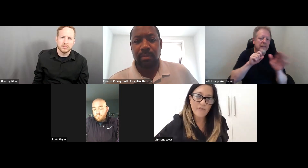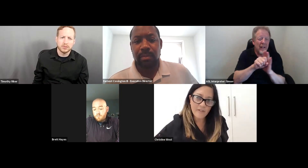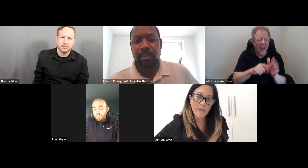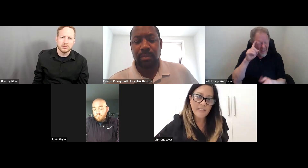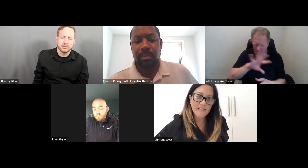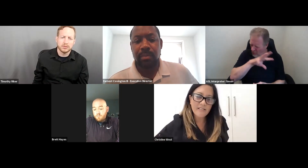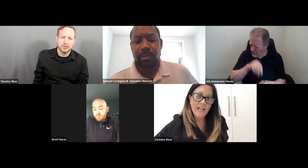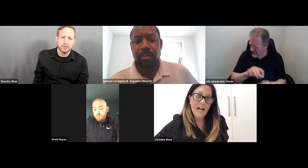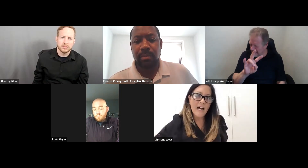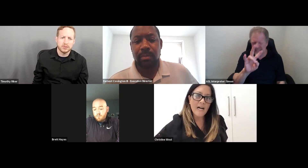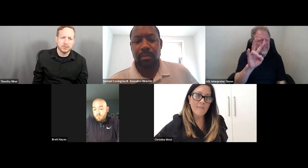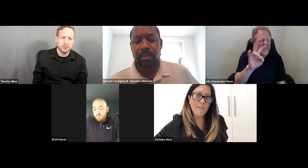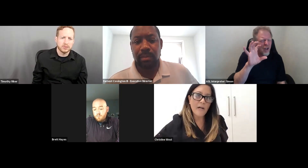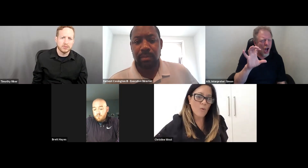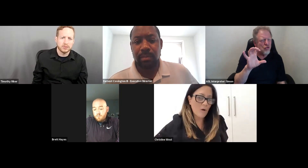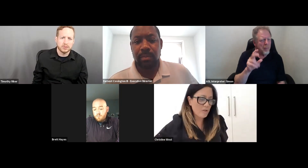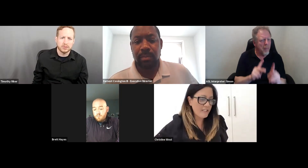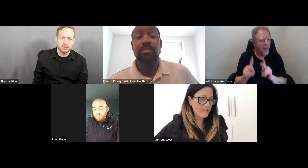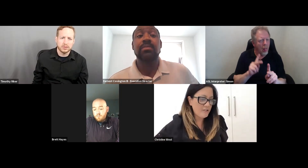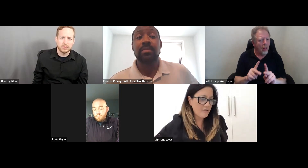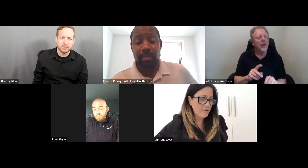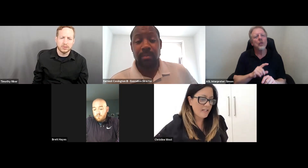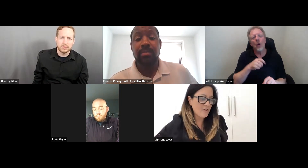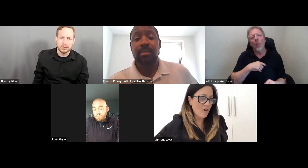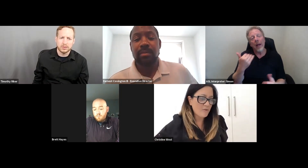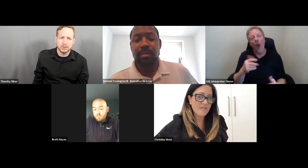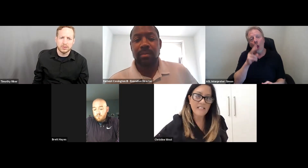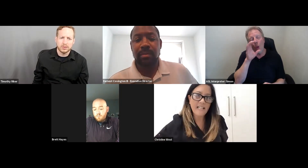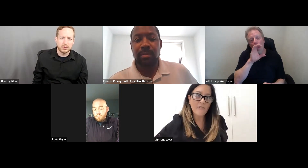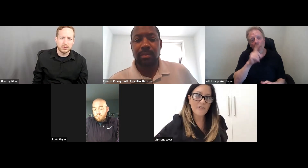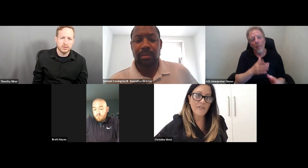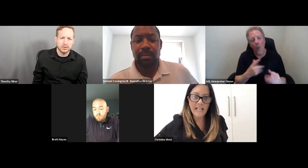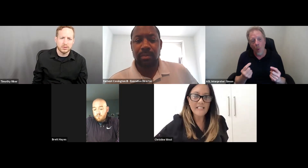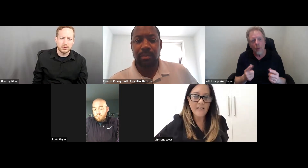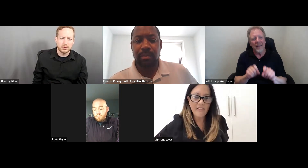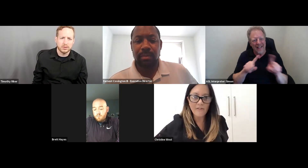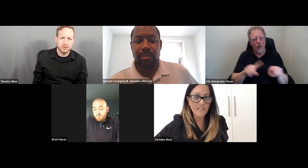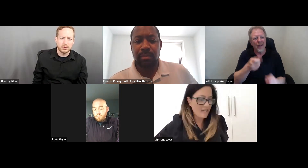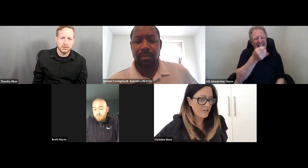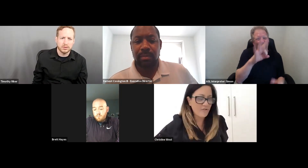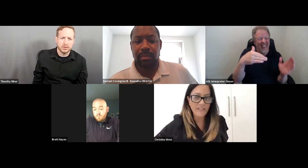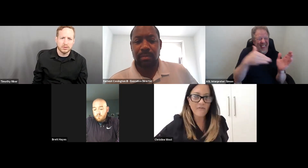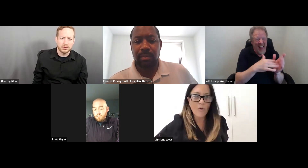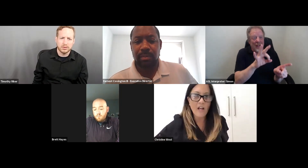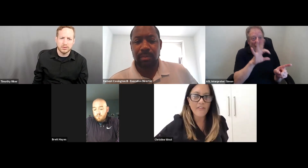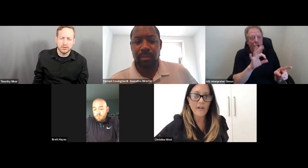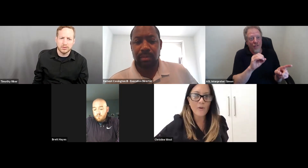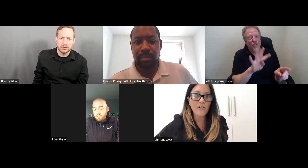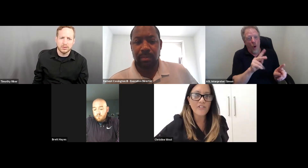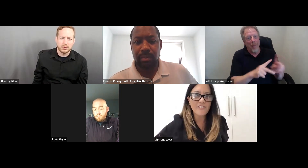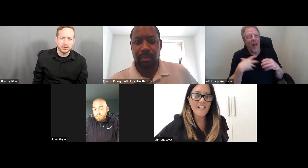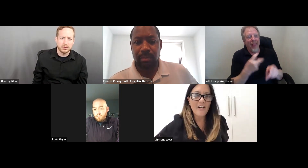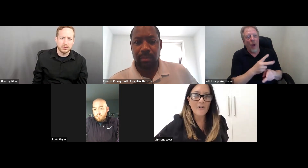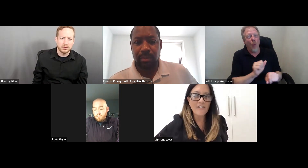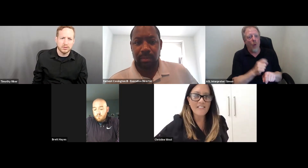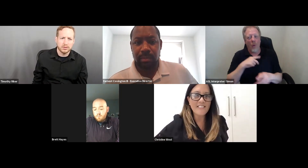700 recipients. But what we're looking to do is also send it out to the 19,904 healthcare